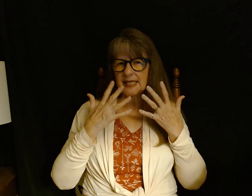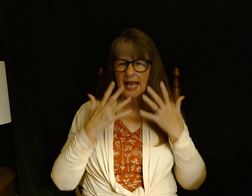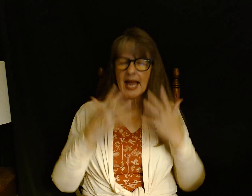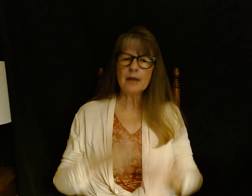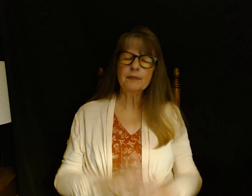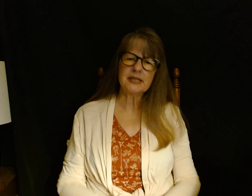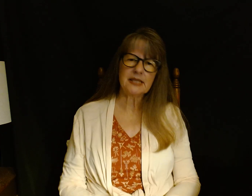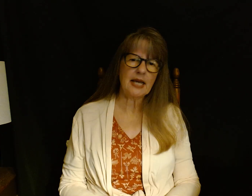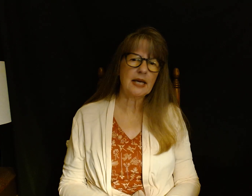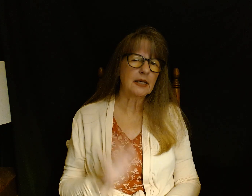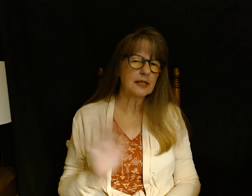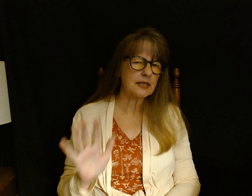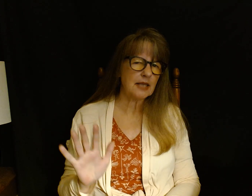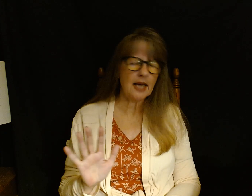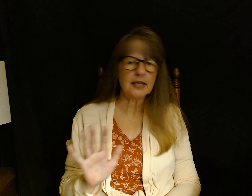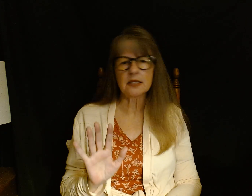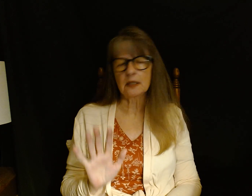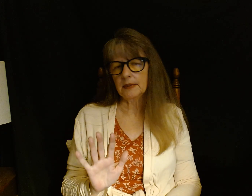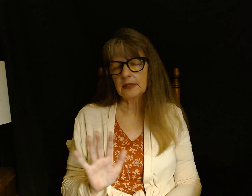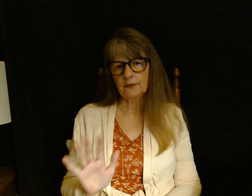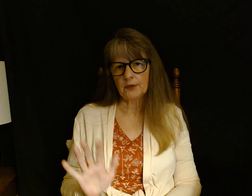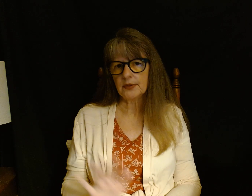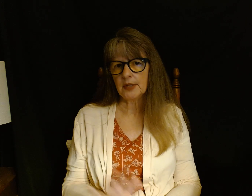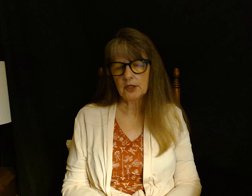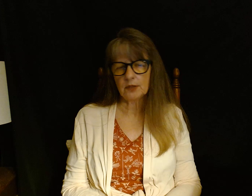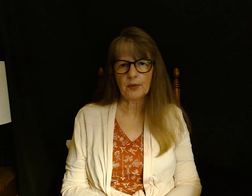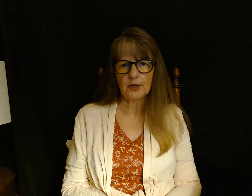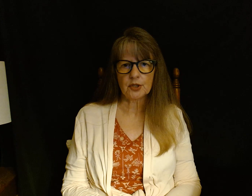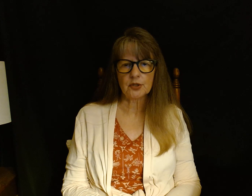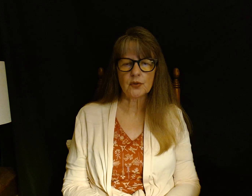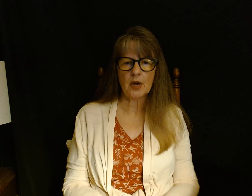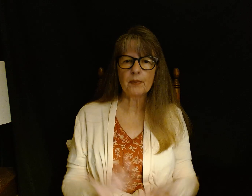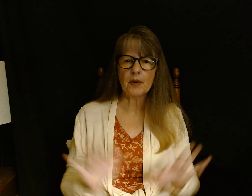Sad, but sad is a little bit different than depression. So I probably,